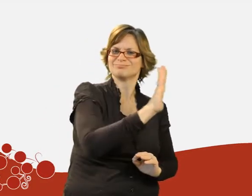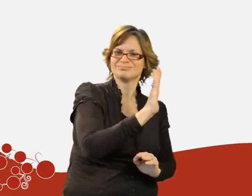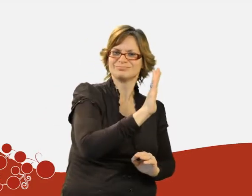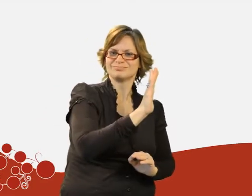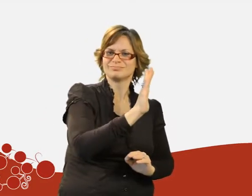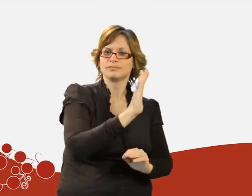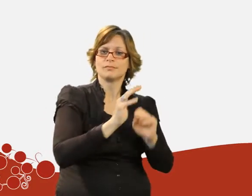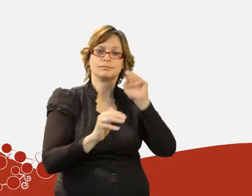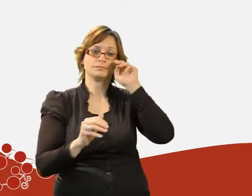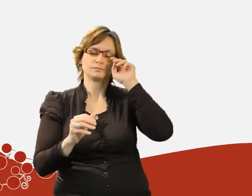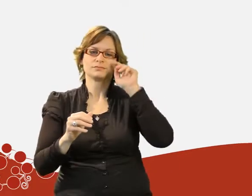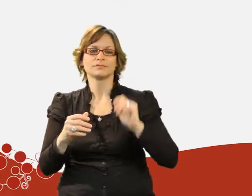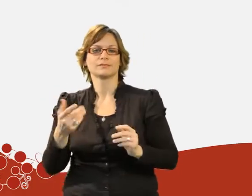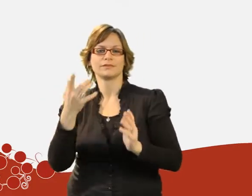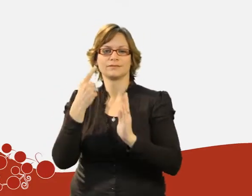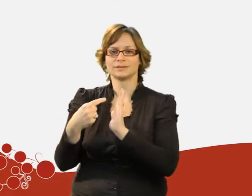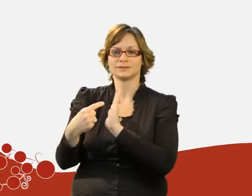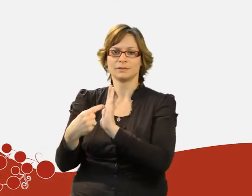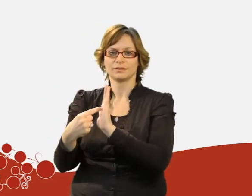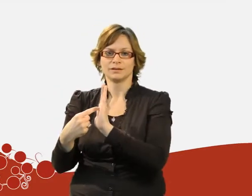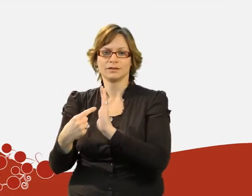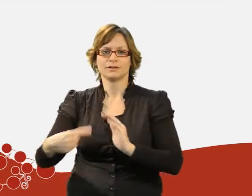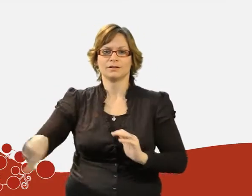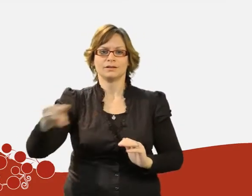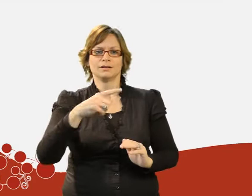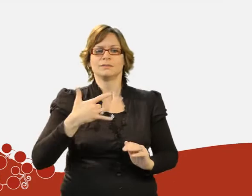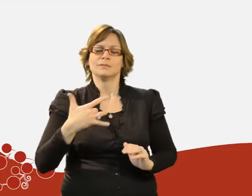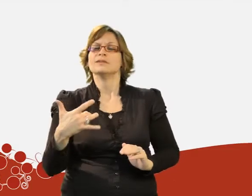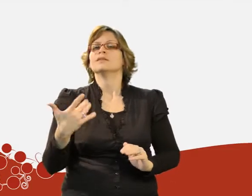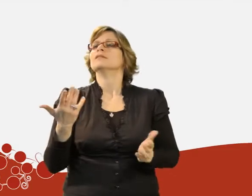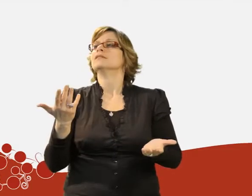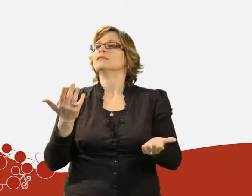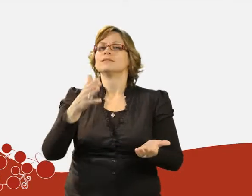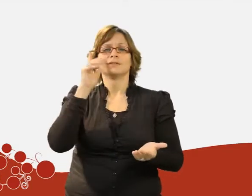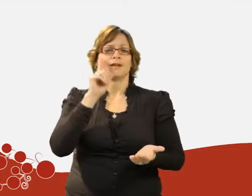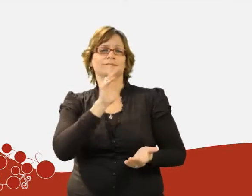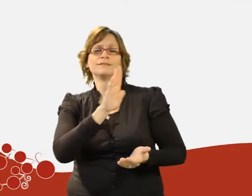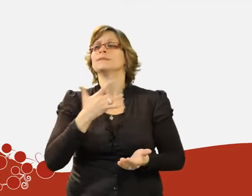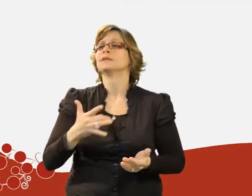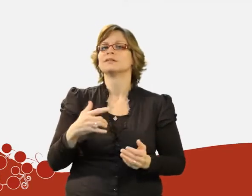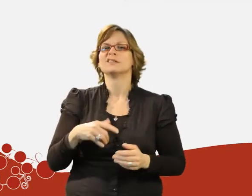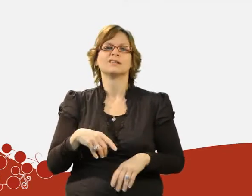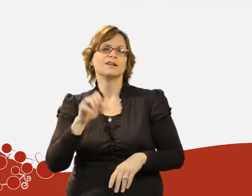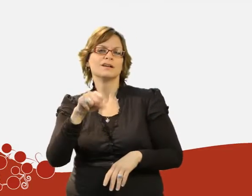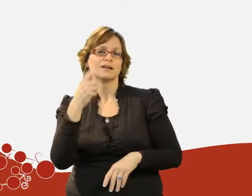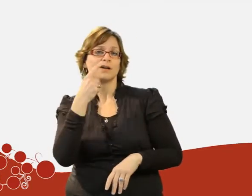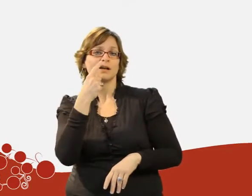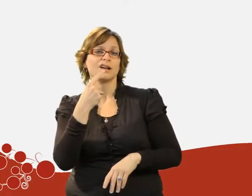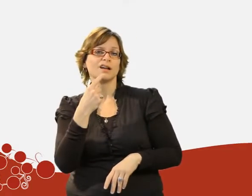of openness, it may seem very rude. While signing, there are some common behaviors deaf people will use, such as crinkling their